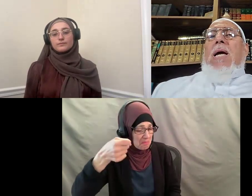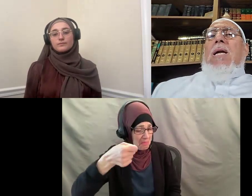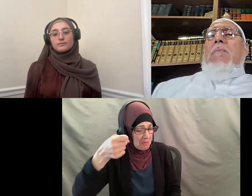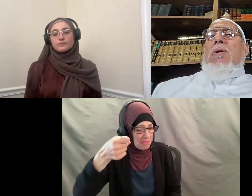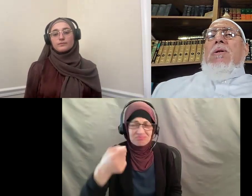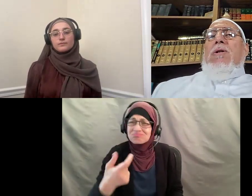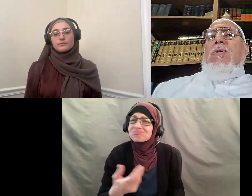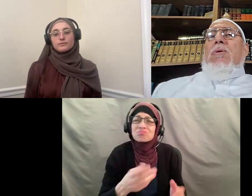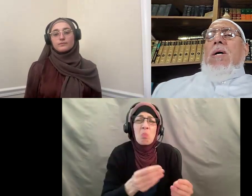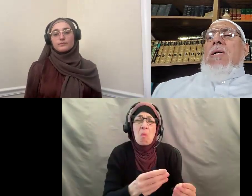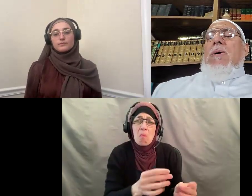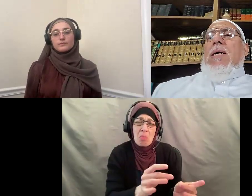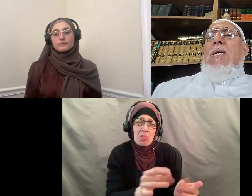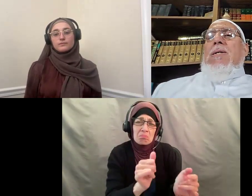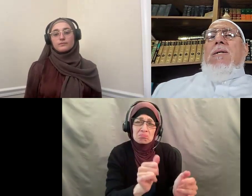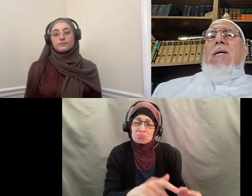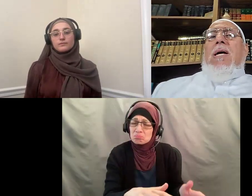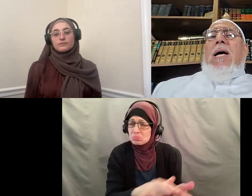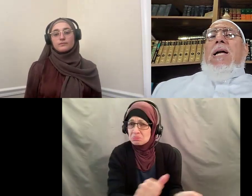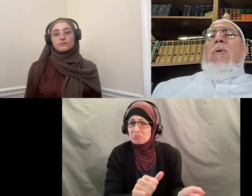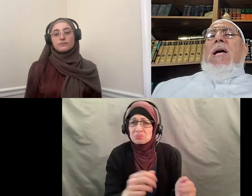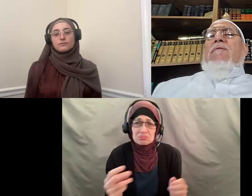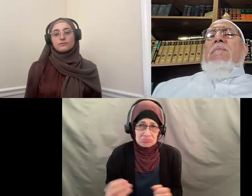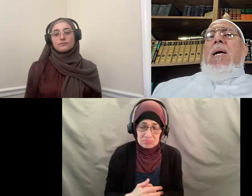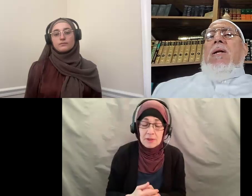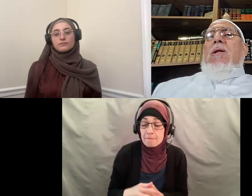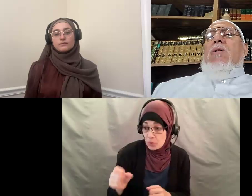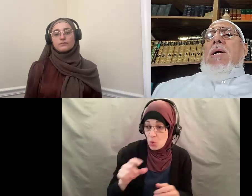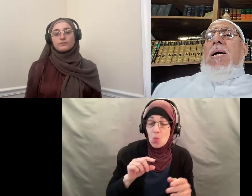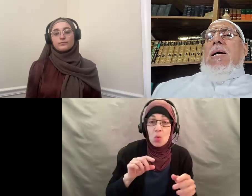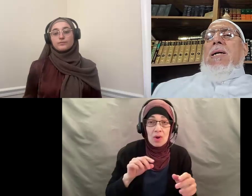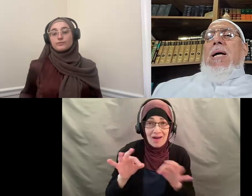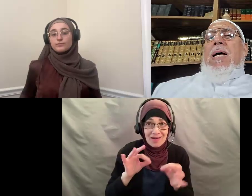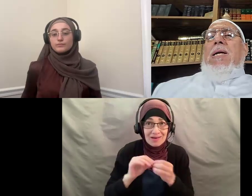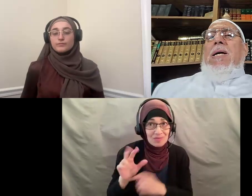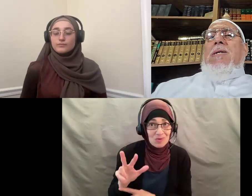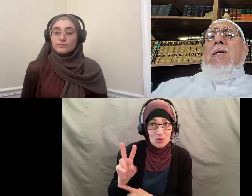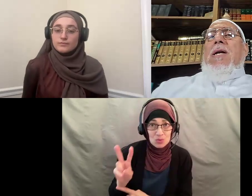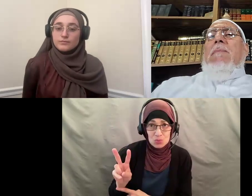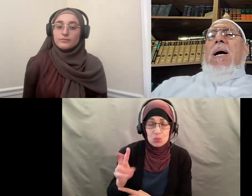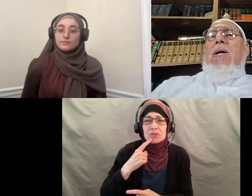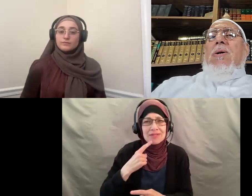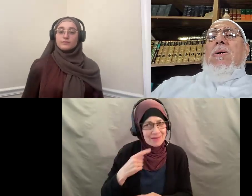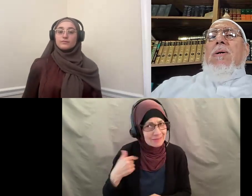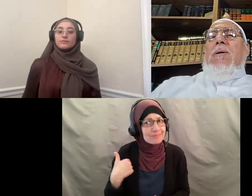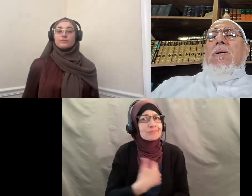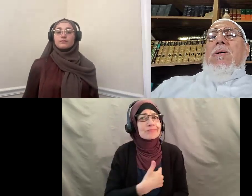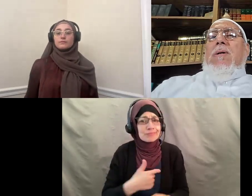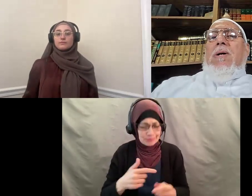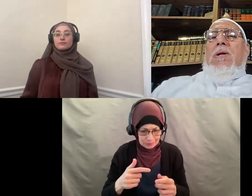So in ayah number 32, Allah subhanahu wa ta'ala says, and we have made the Quran an easy